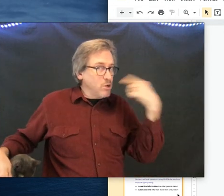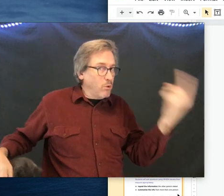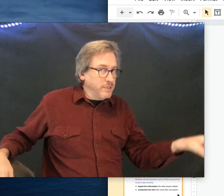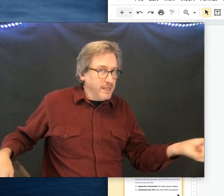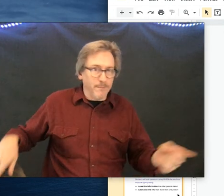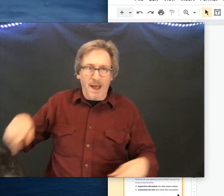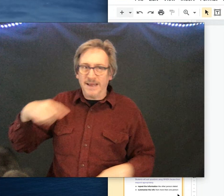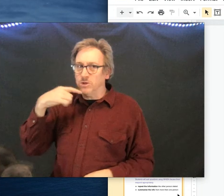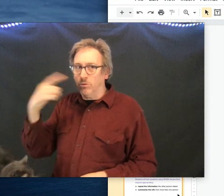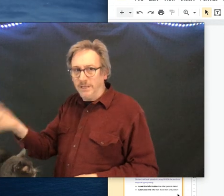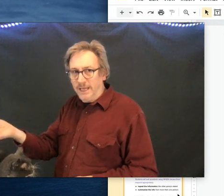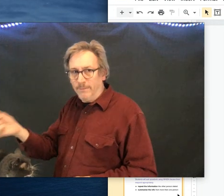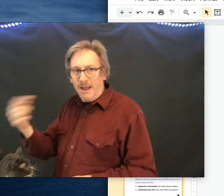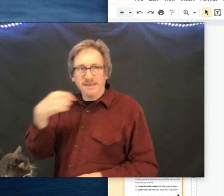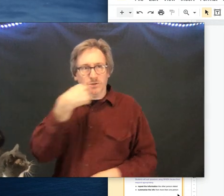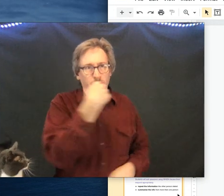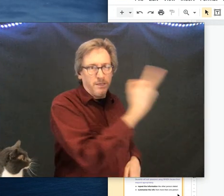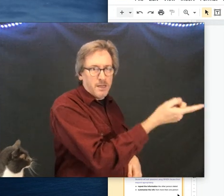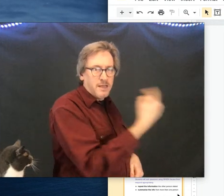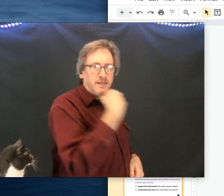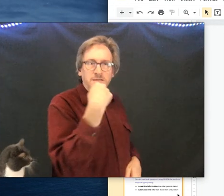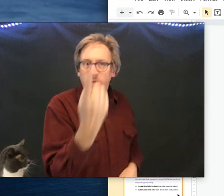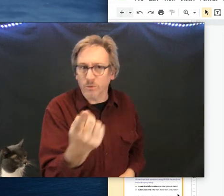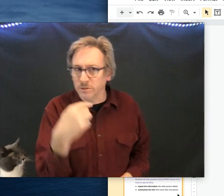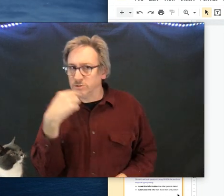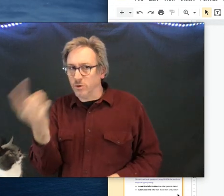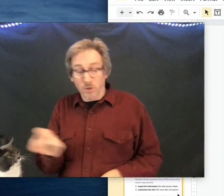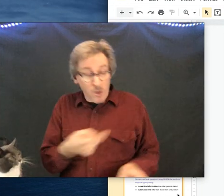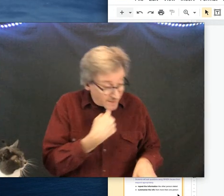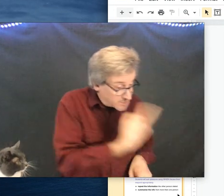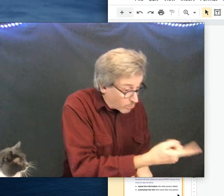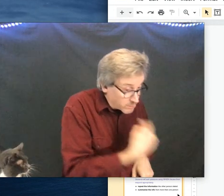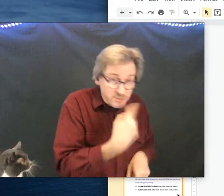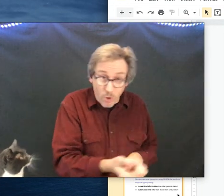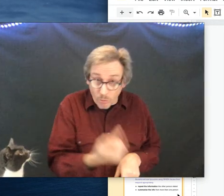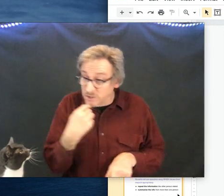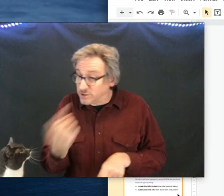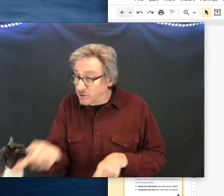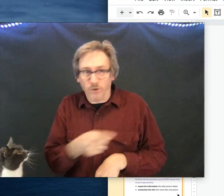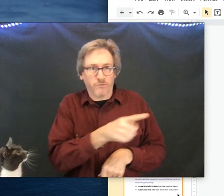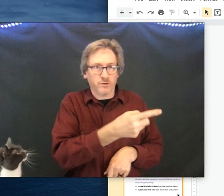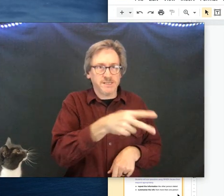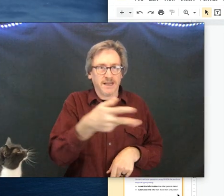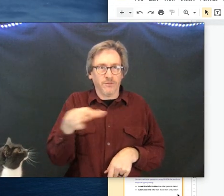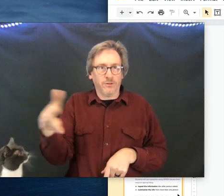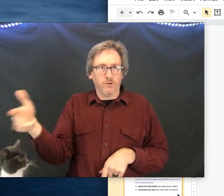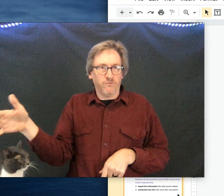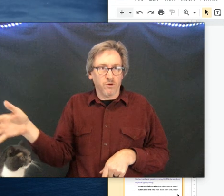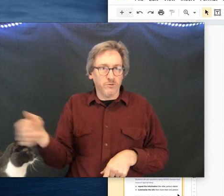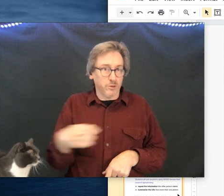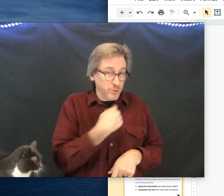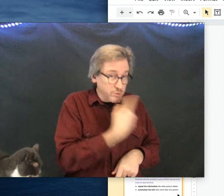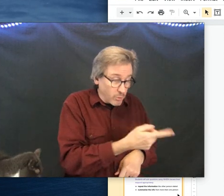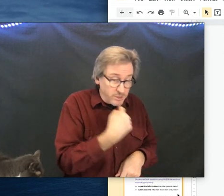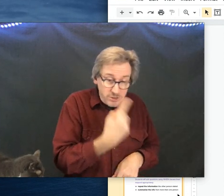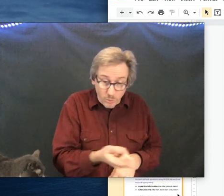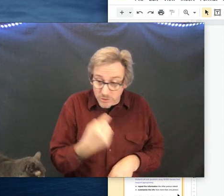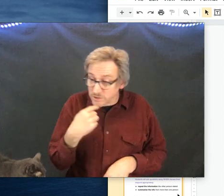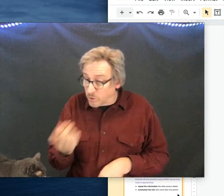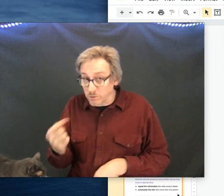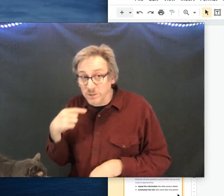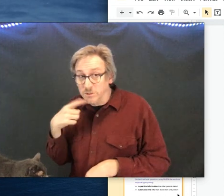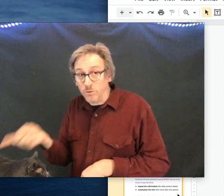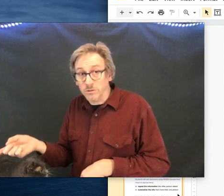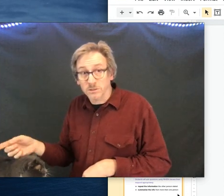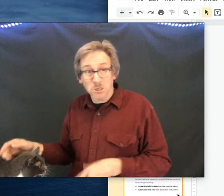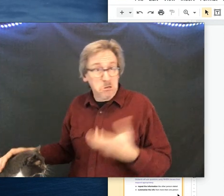I told him, I told him, I told, I told. So first, second, third, fourth, you could do told.